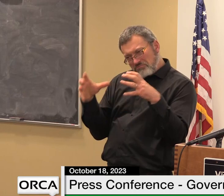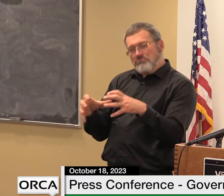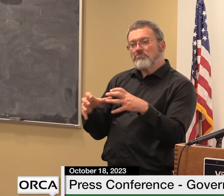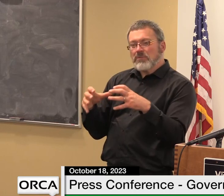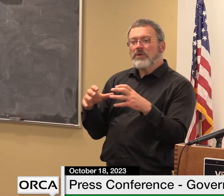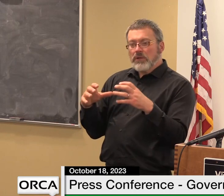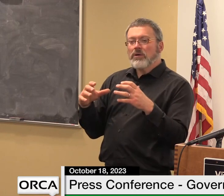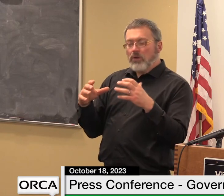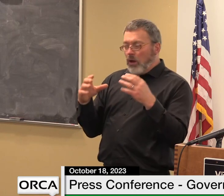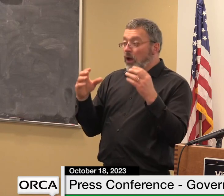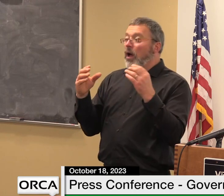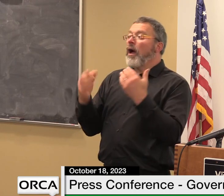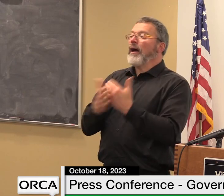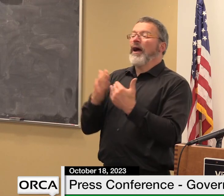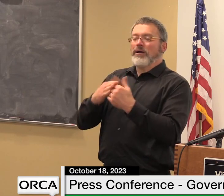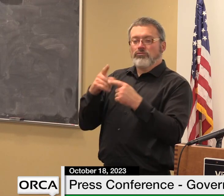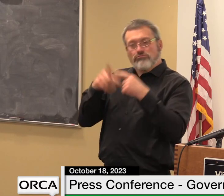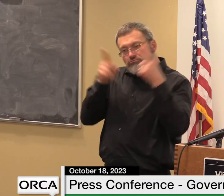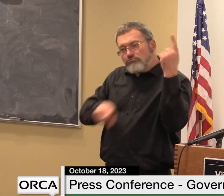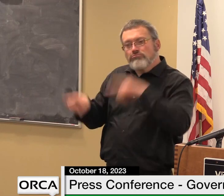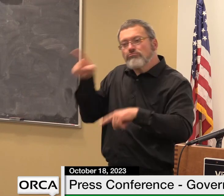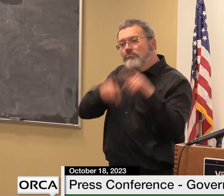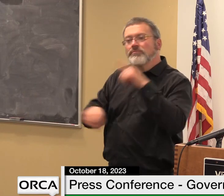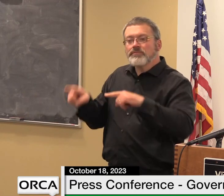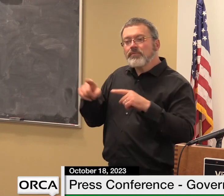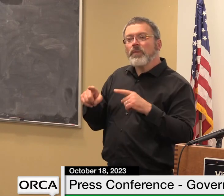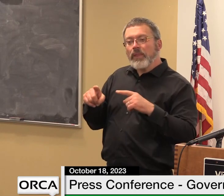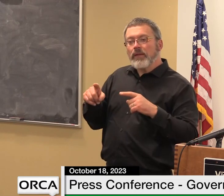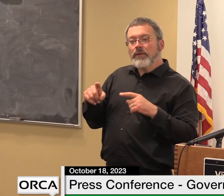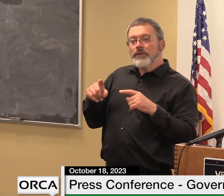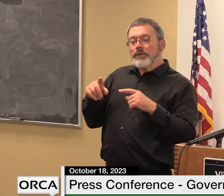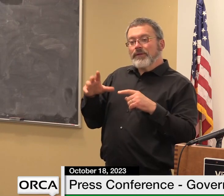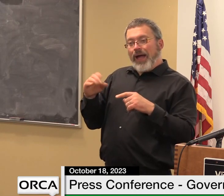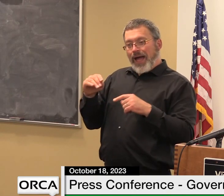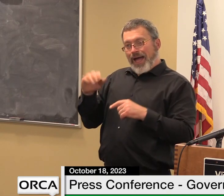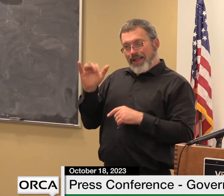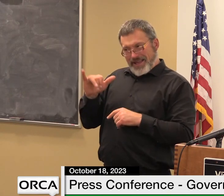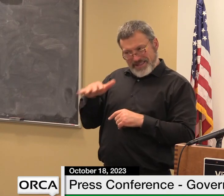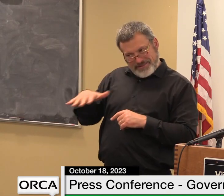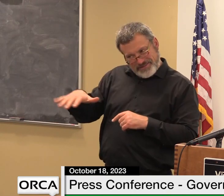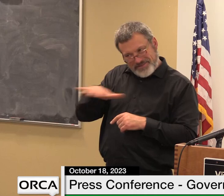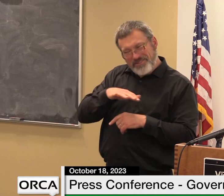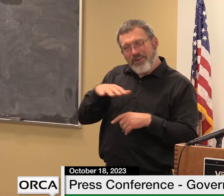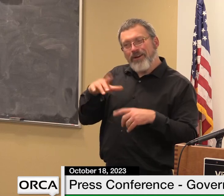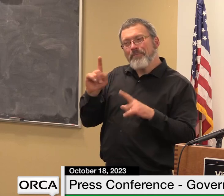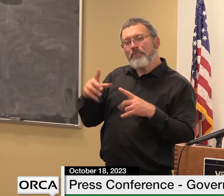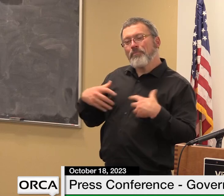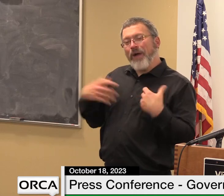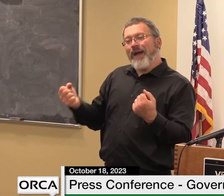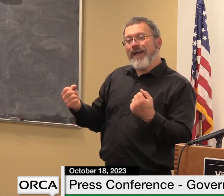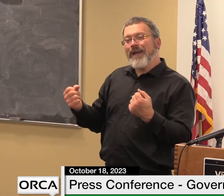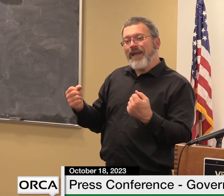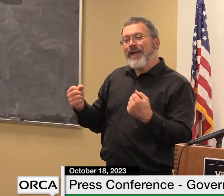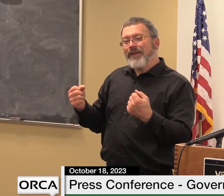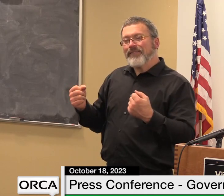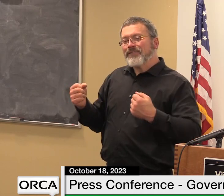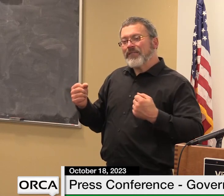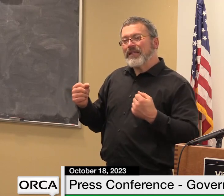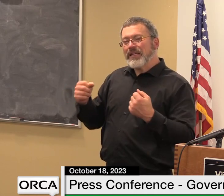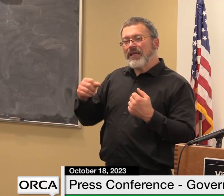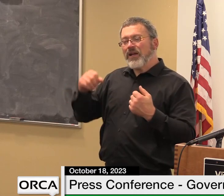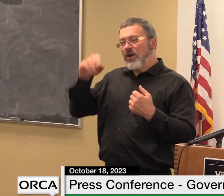take people having the courage to do that and to call out even their own party when that